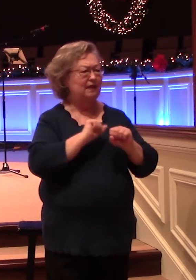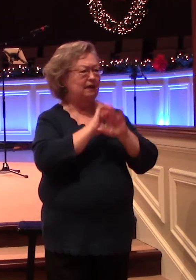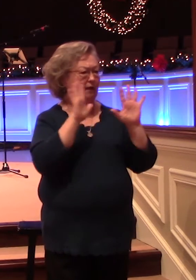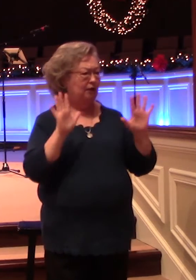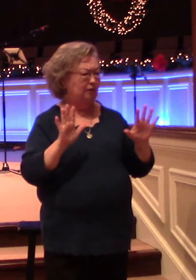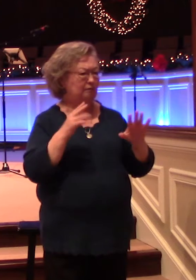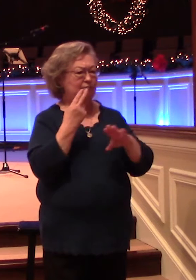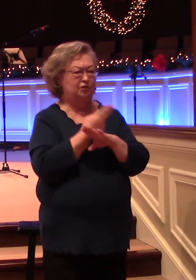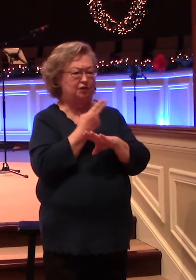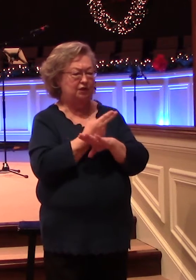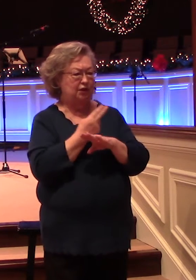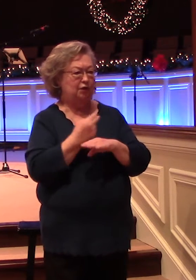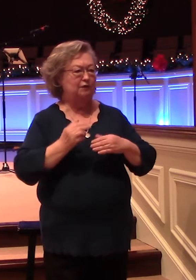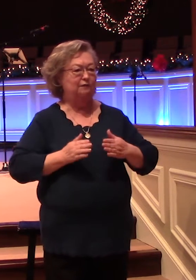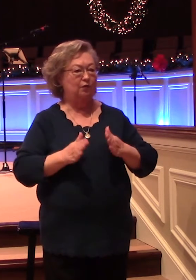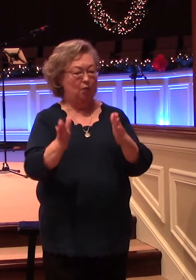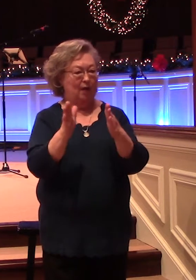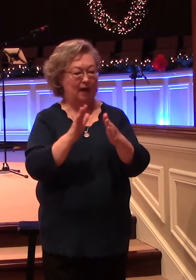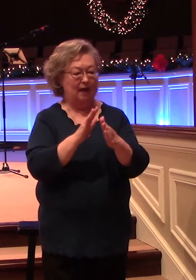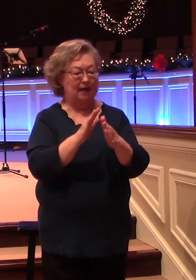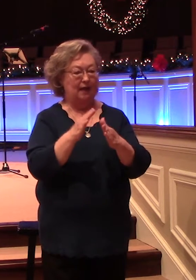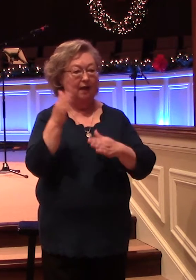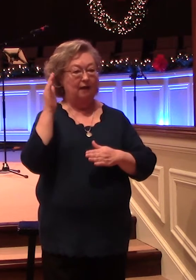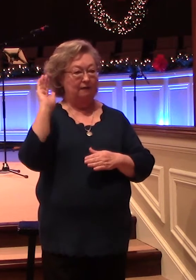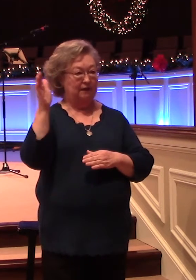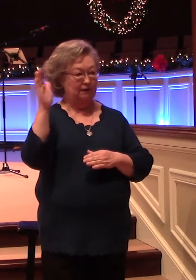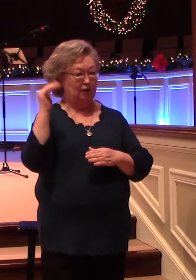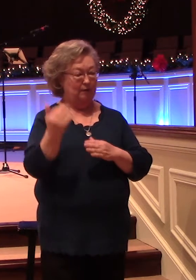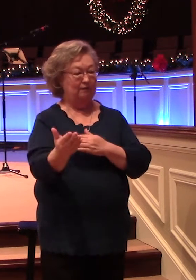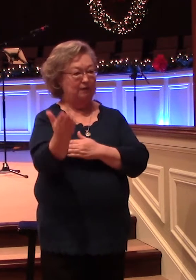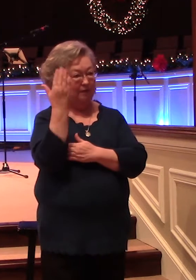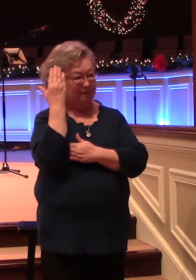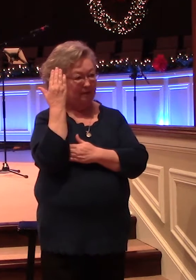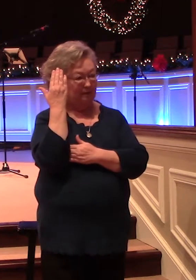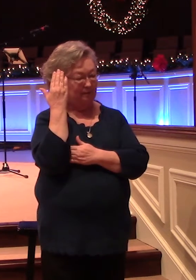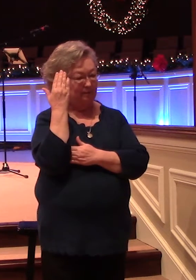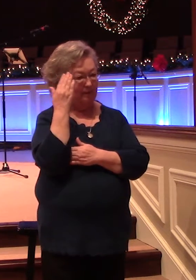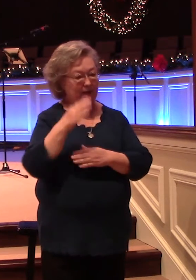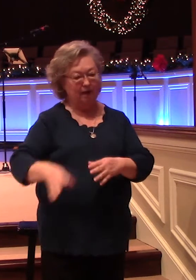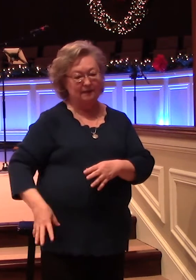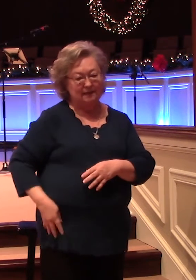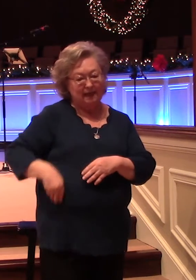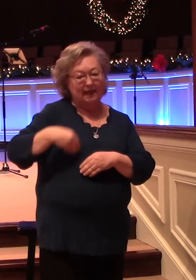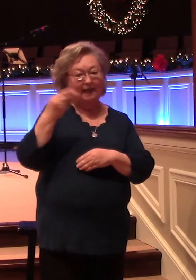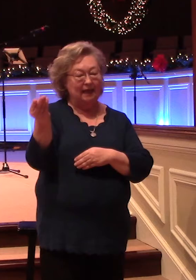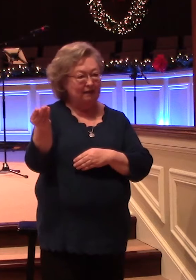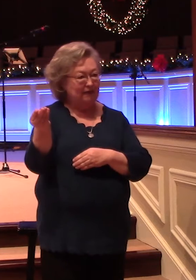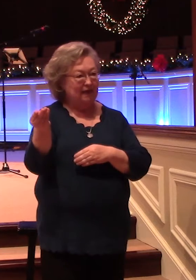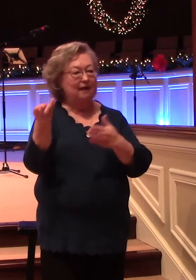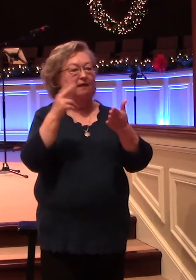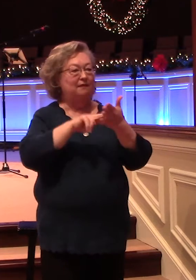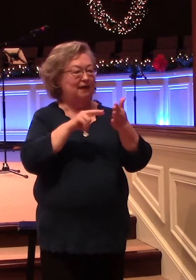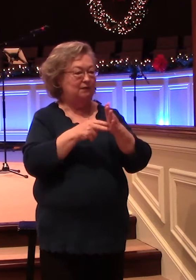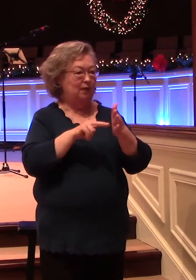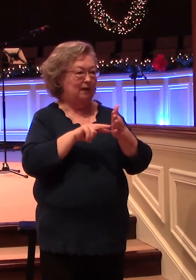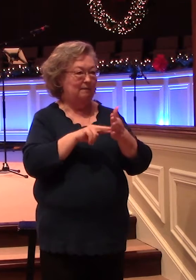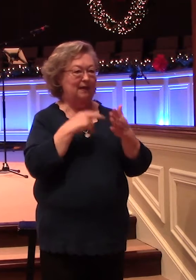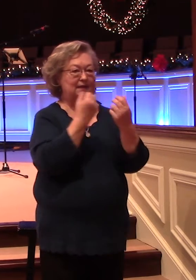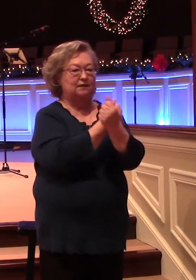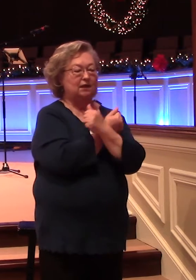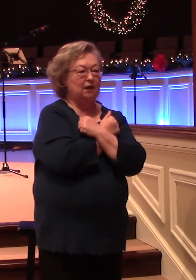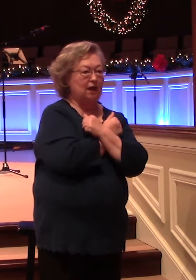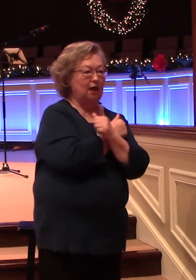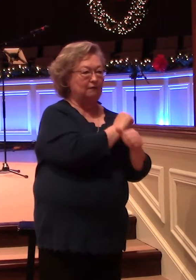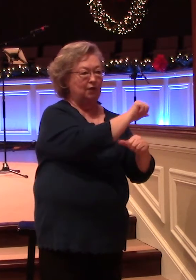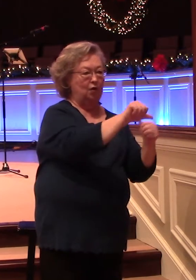because that's what it means to love one another. That's what it means to love one